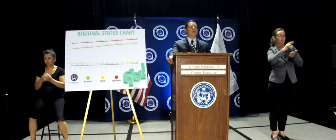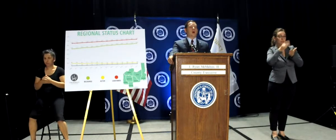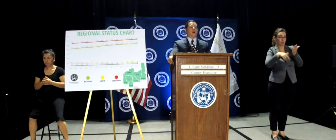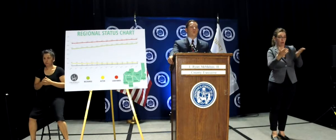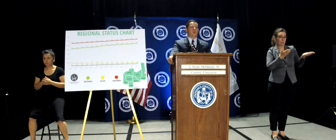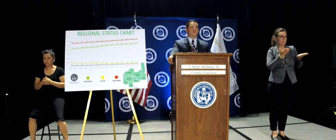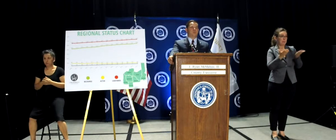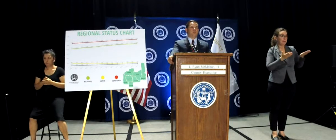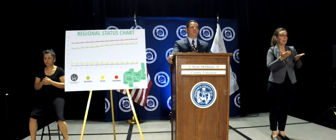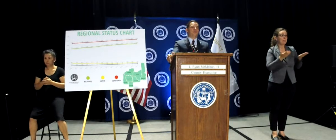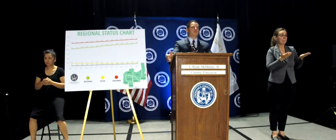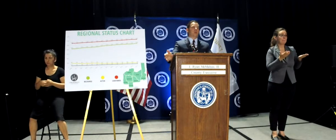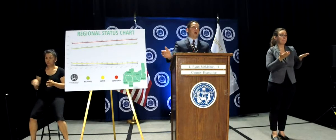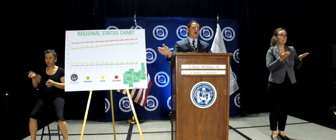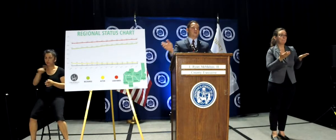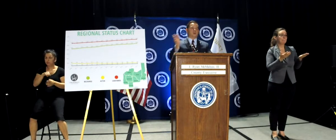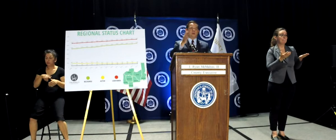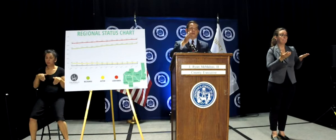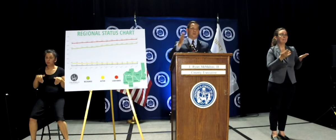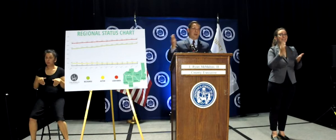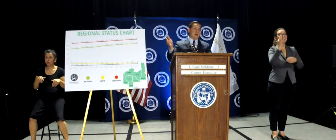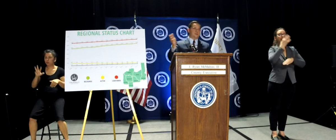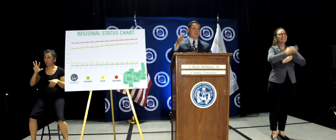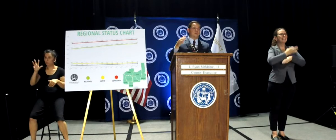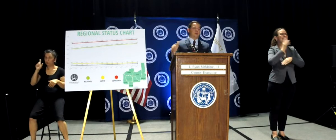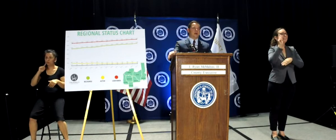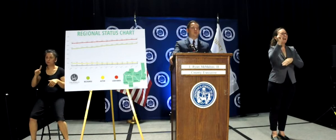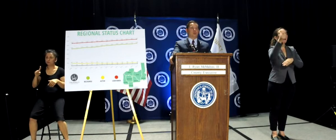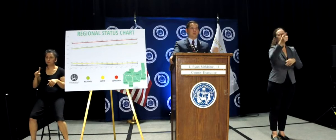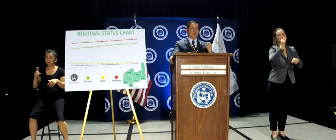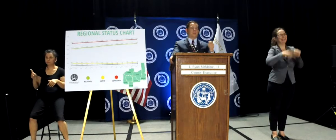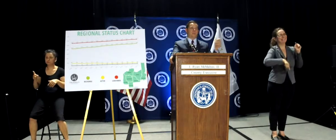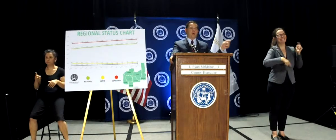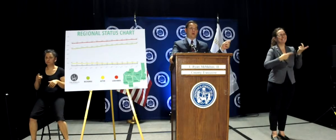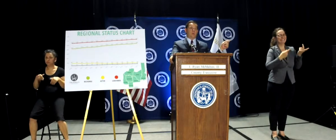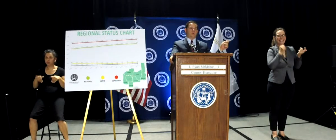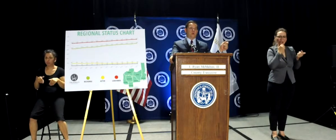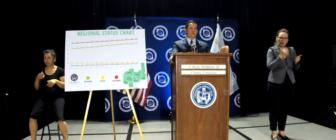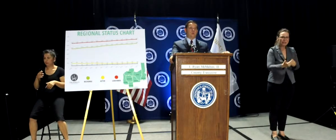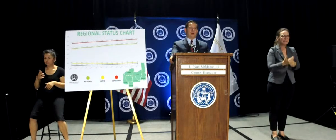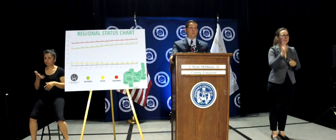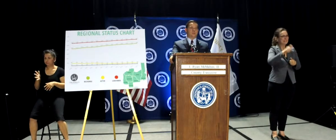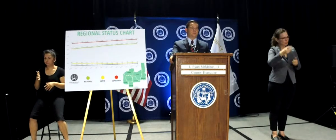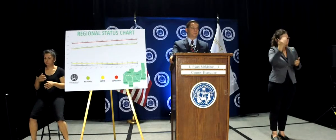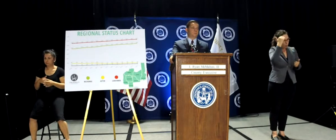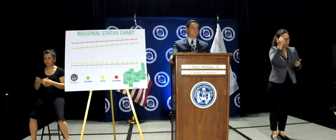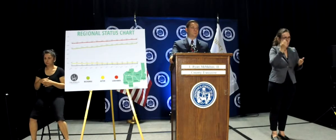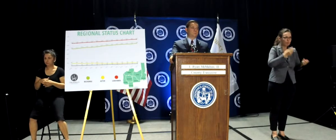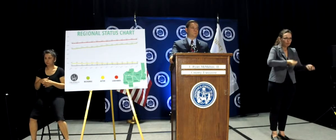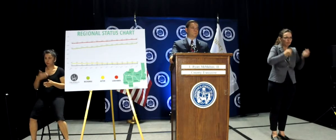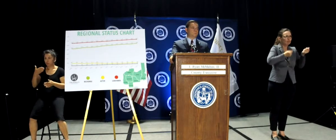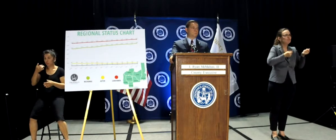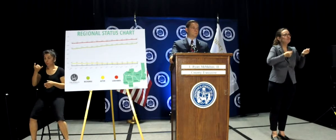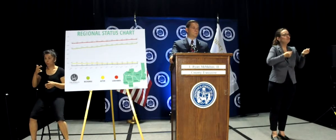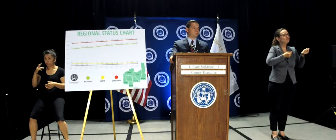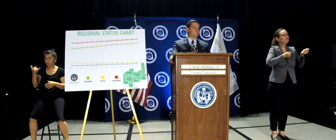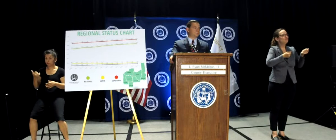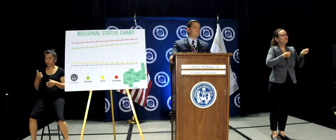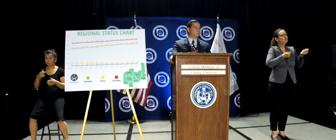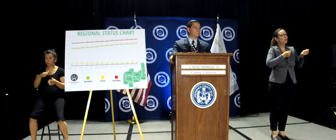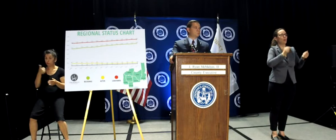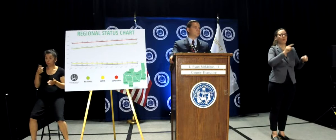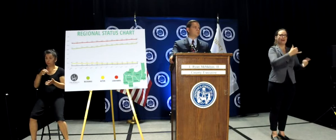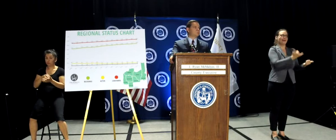So we've brought on so many different labs in the community. I'm sure they probably partnered up with one of the new labs.